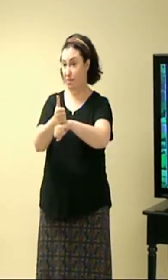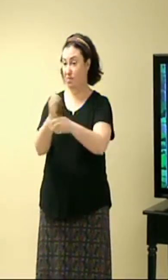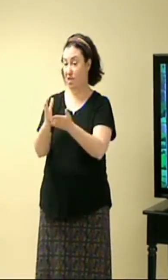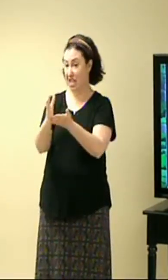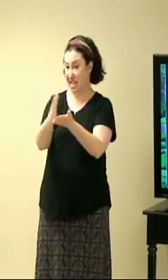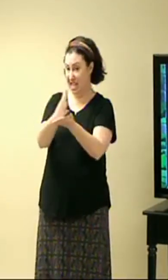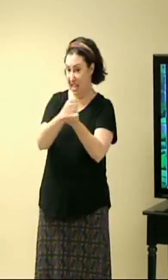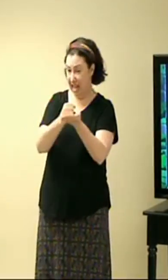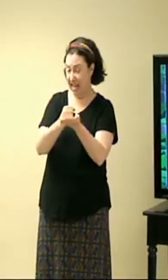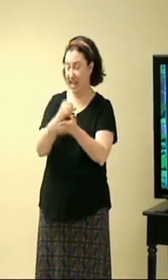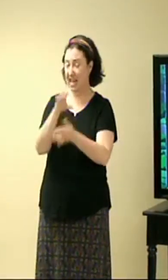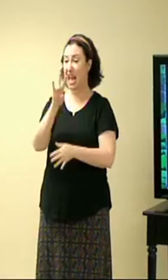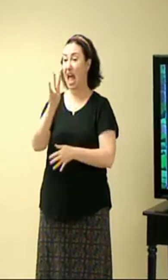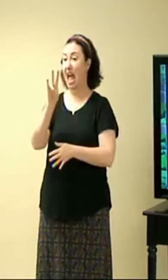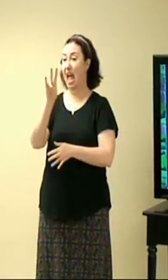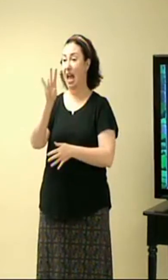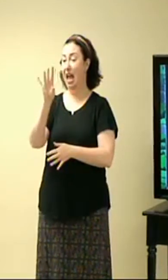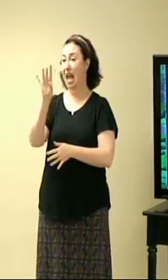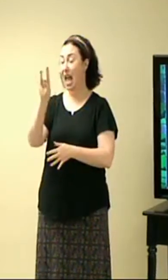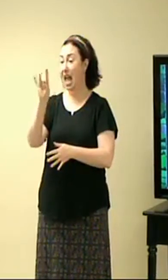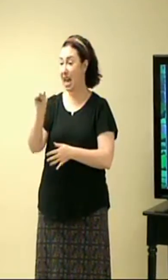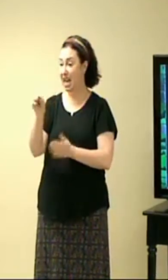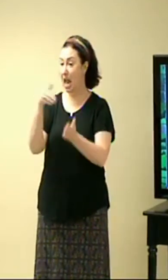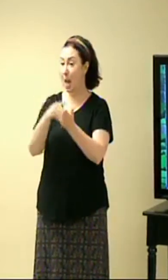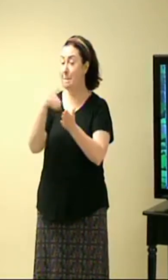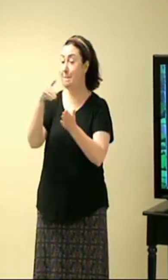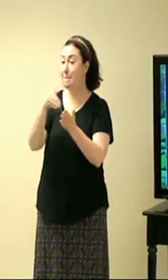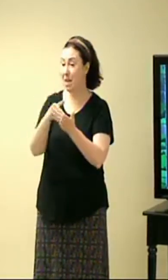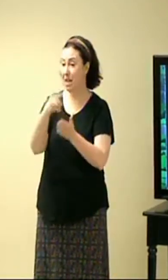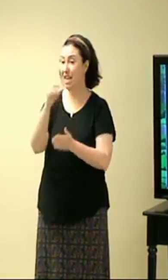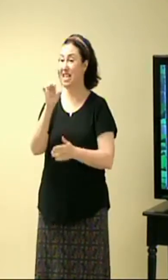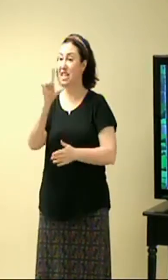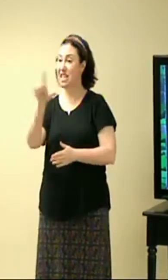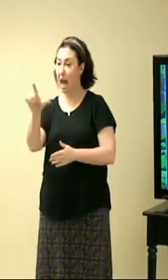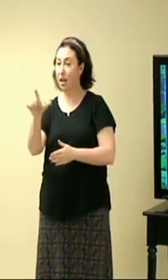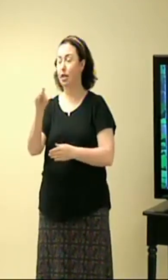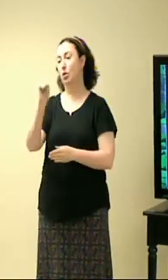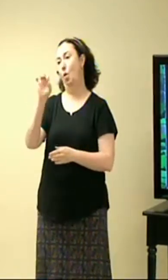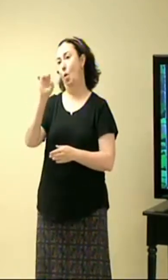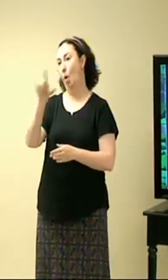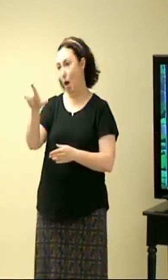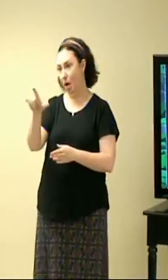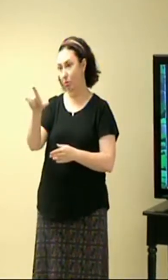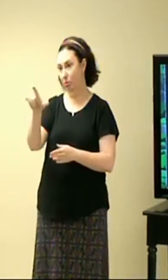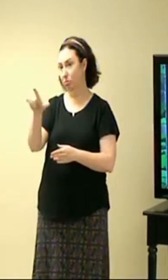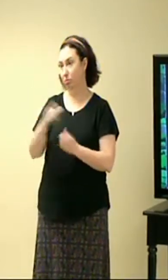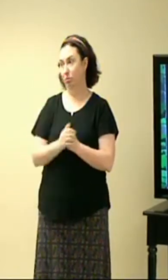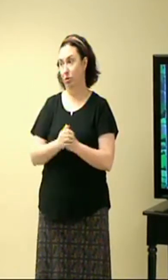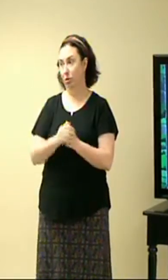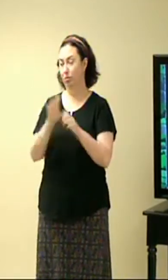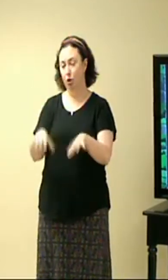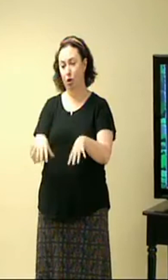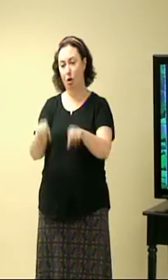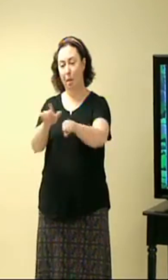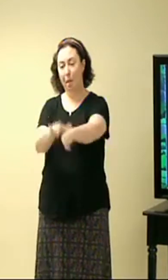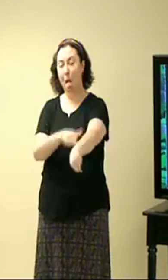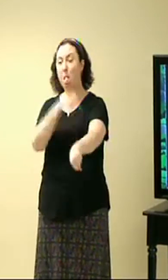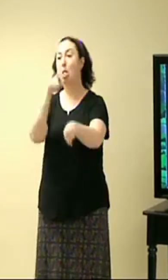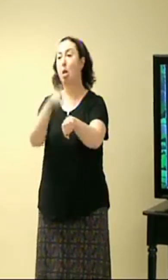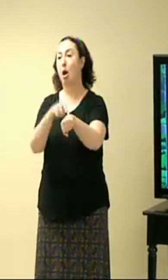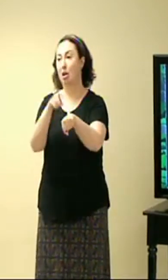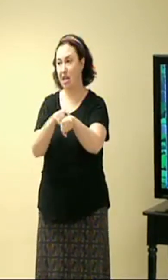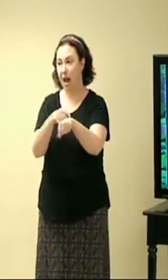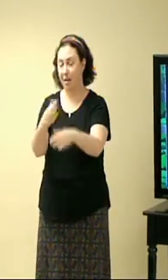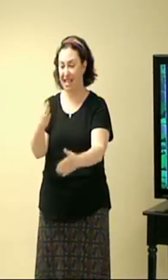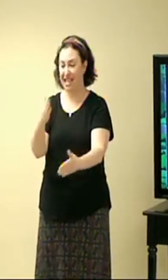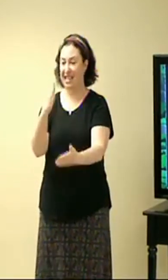oil. It took 87 days to stop the oil from spreading into the ocean and killing wildlife and causing a catastrophe.